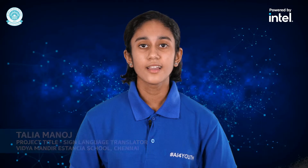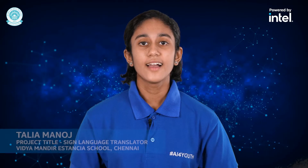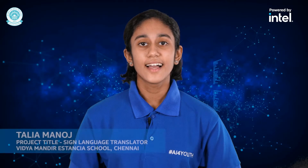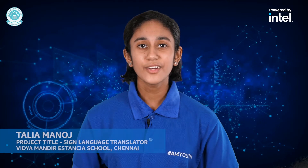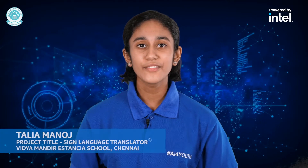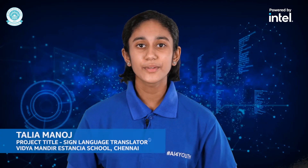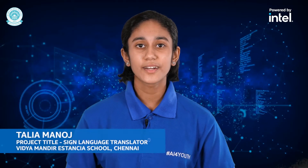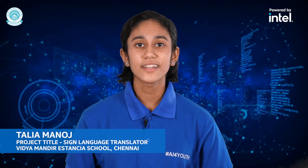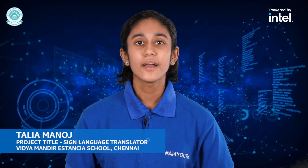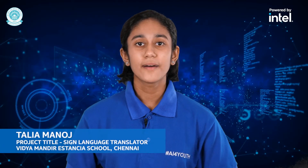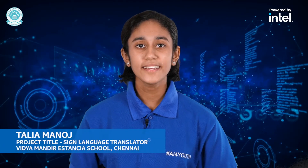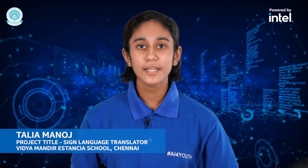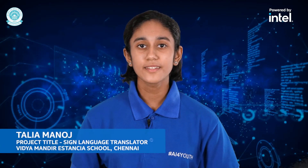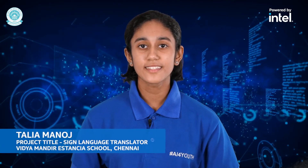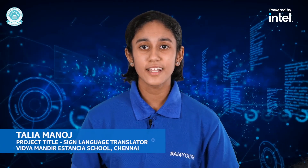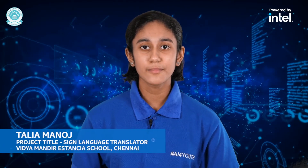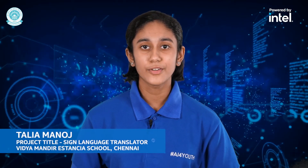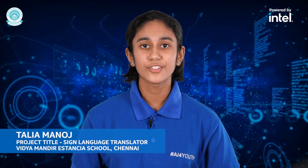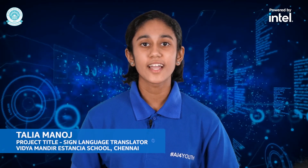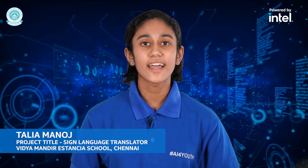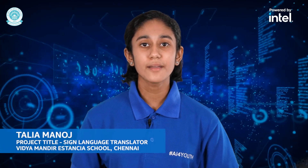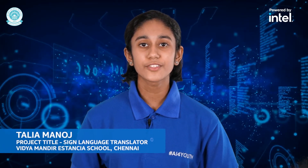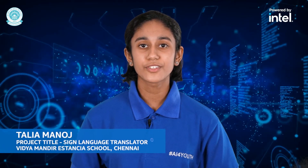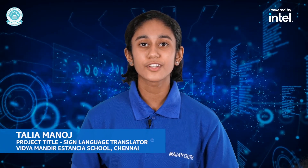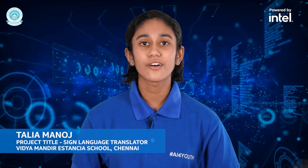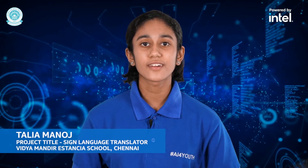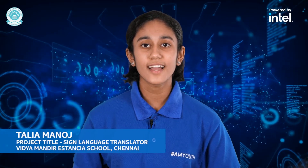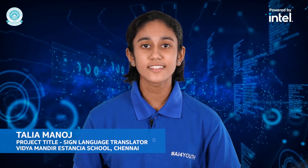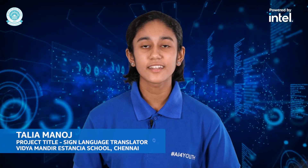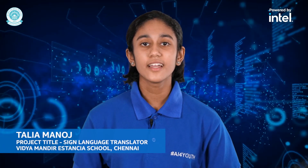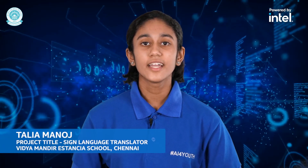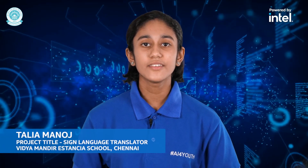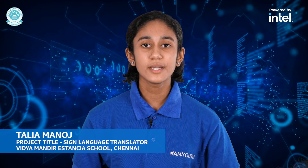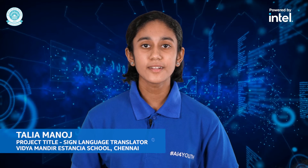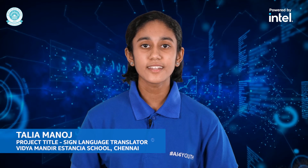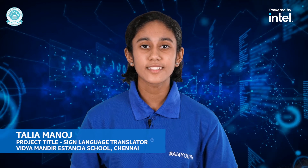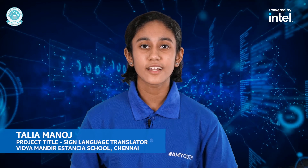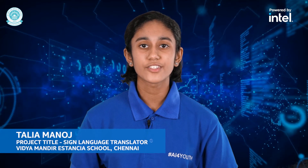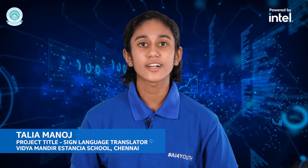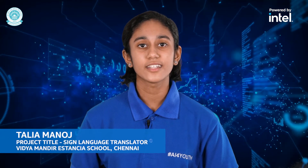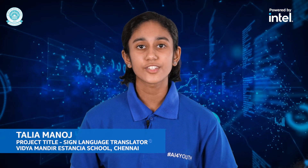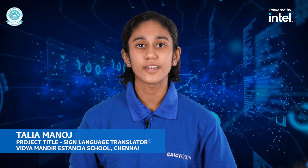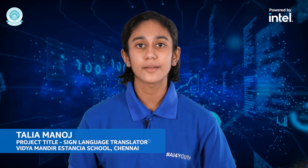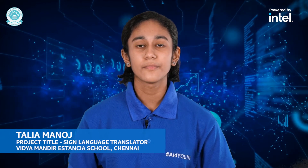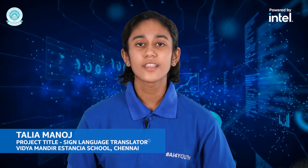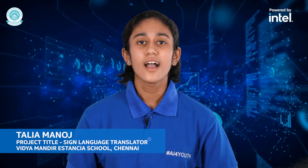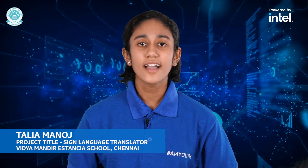Hello everyone, my name is Thalia Manoj and I am a student of class 10 in Vidya Mandar Estancia in Chennai. I